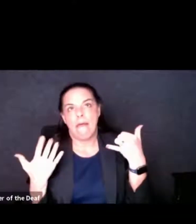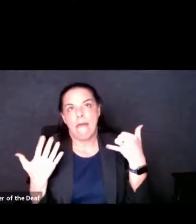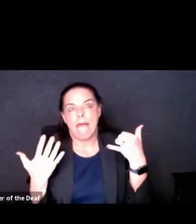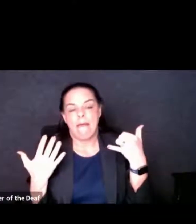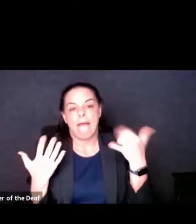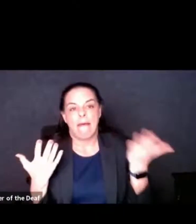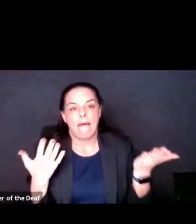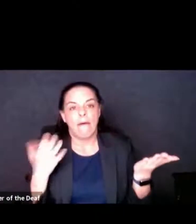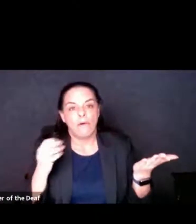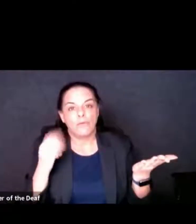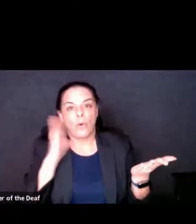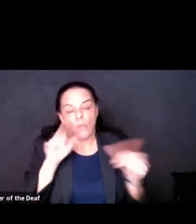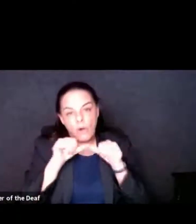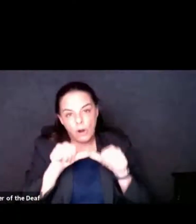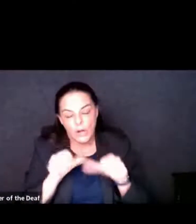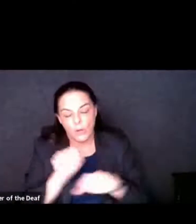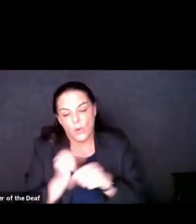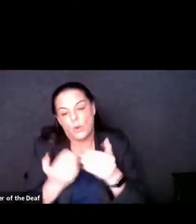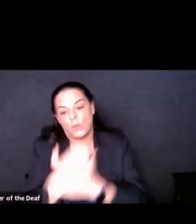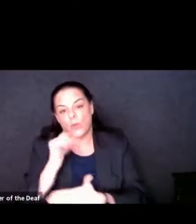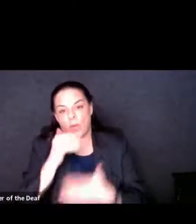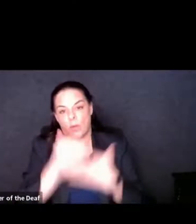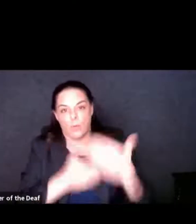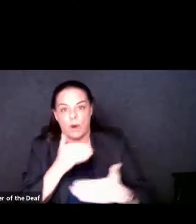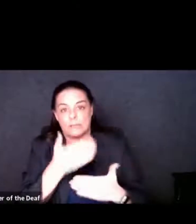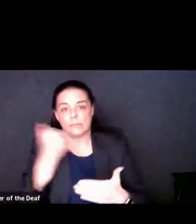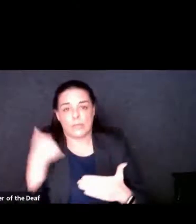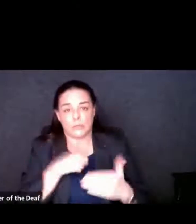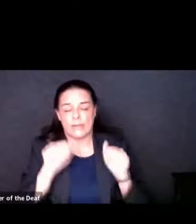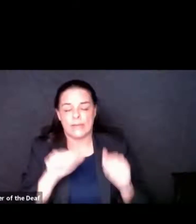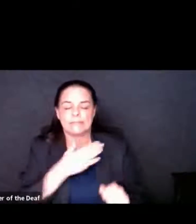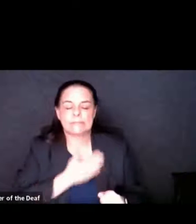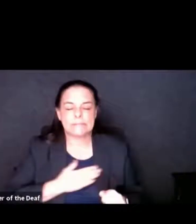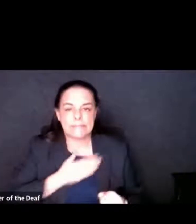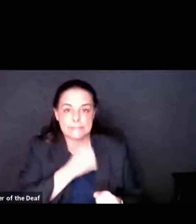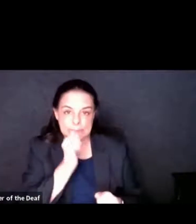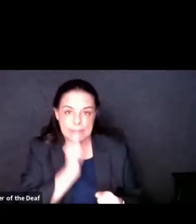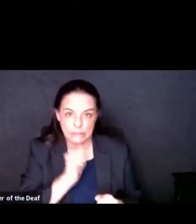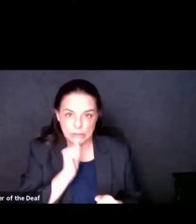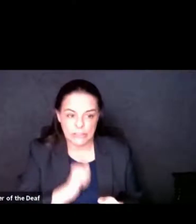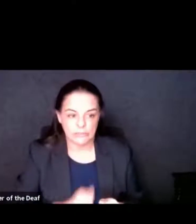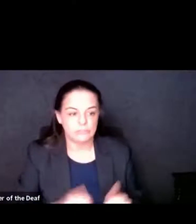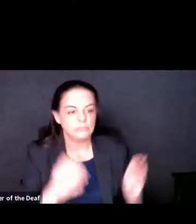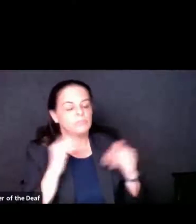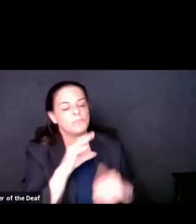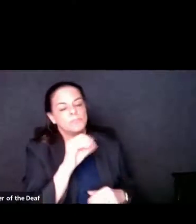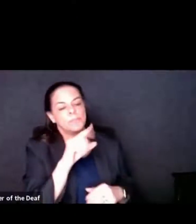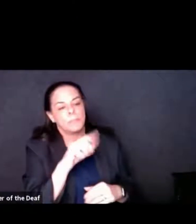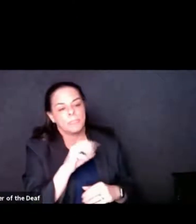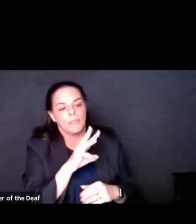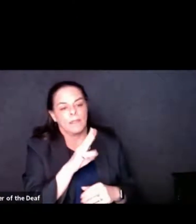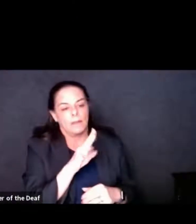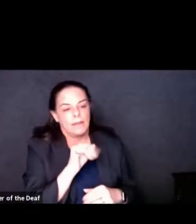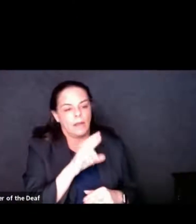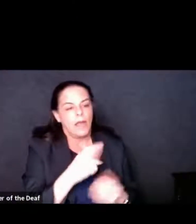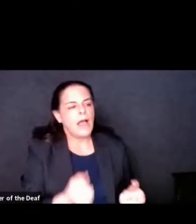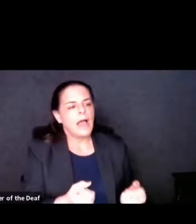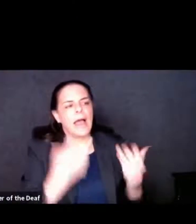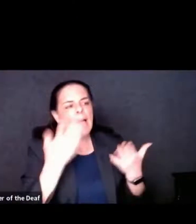to work through that process as best we can. We ask people to please be patient. From Cole with WBIR, how much heads up